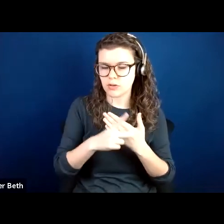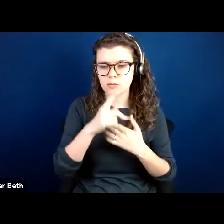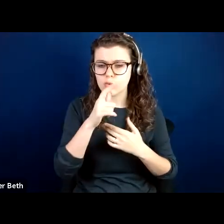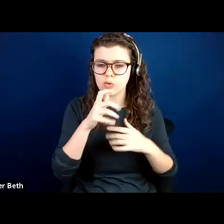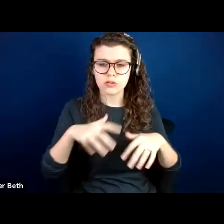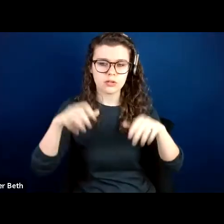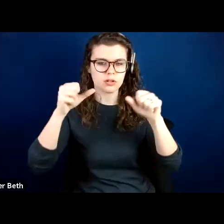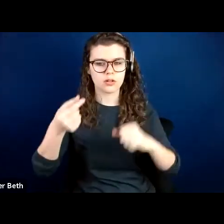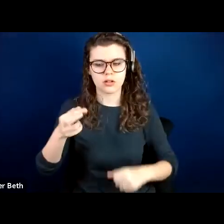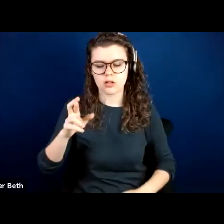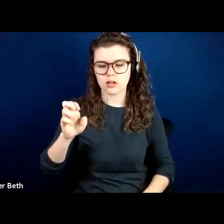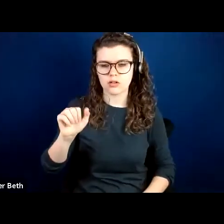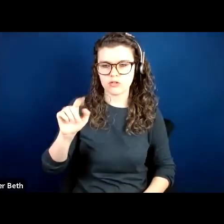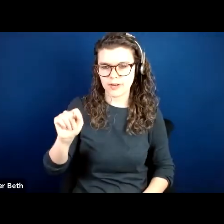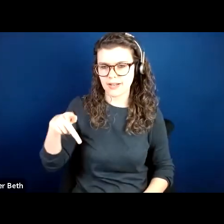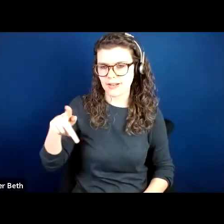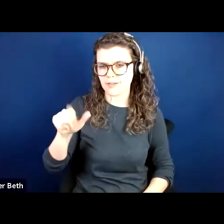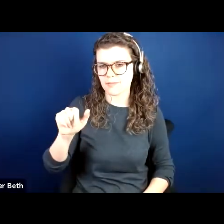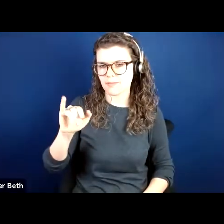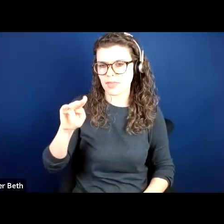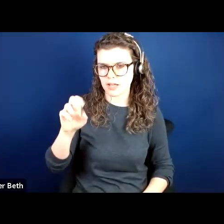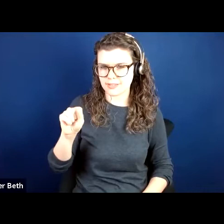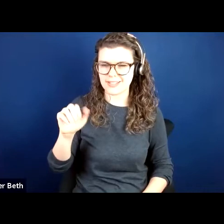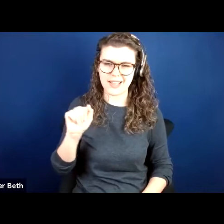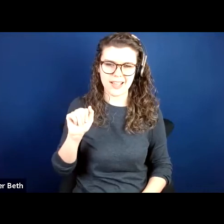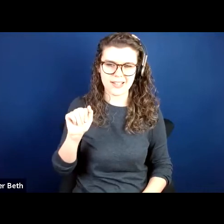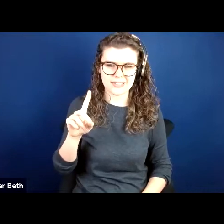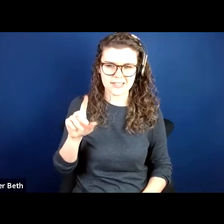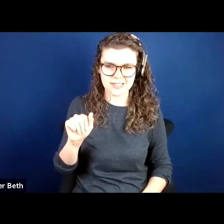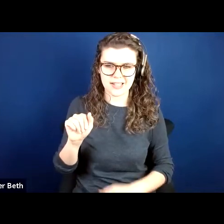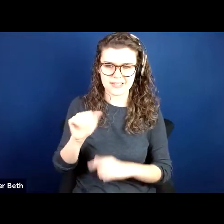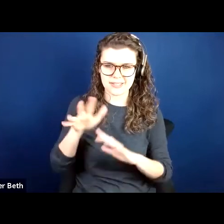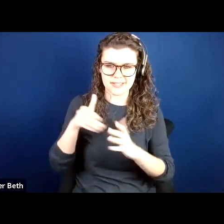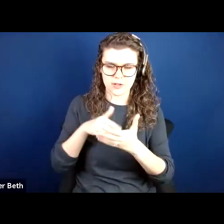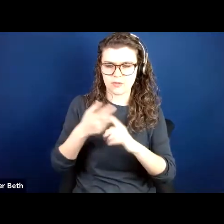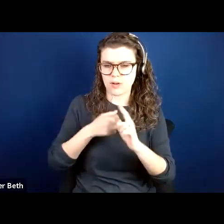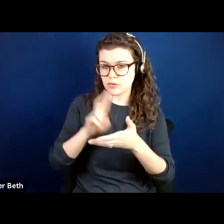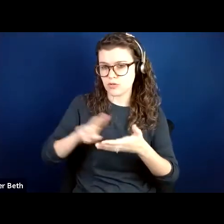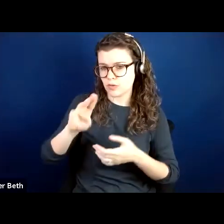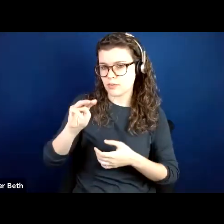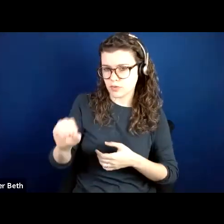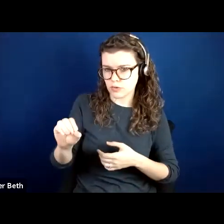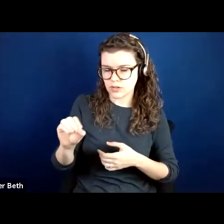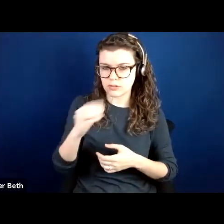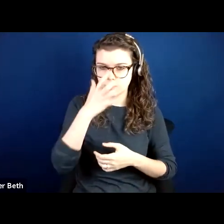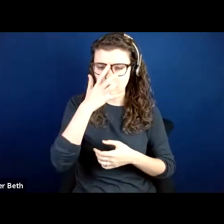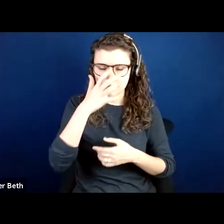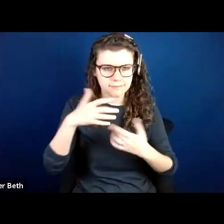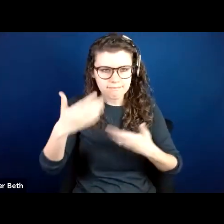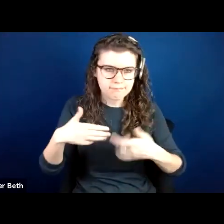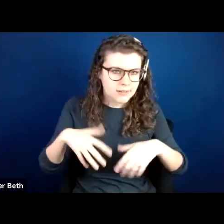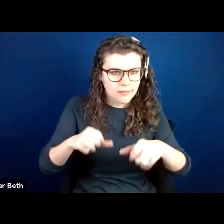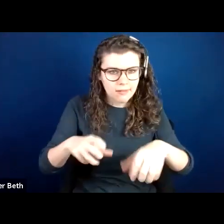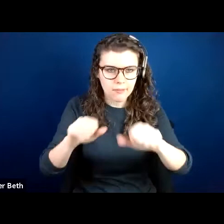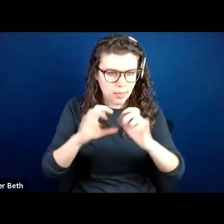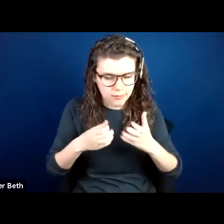Plains ADA Center out of the University of Missouri. And through that, you have to go through some coursework and take a final exam in order to